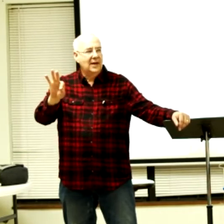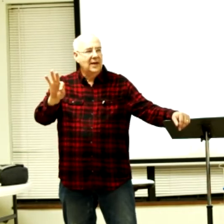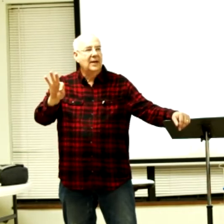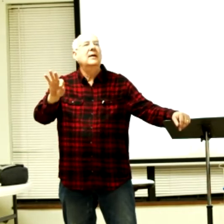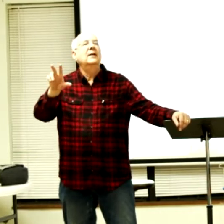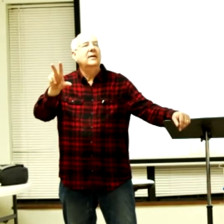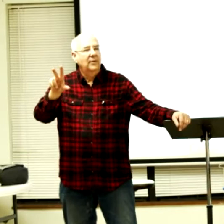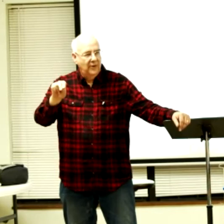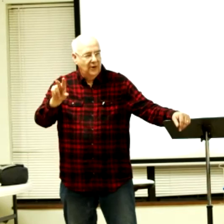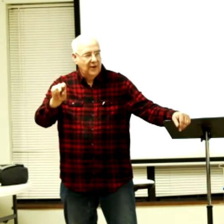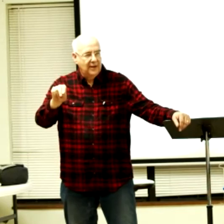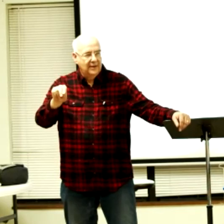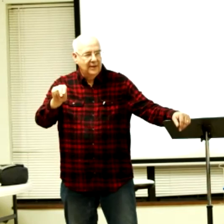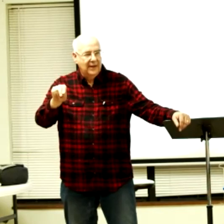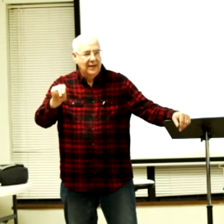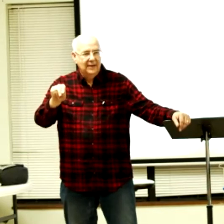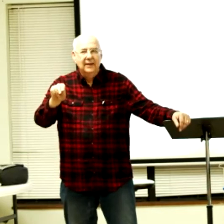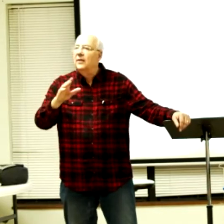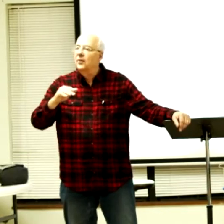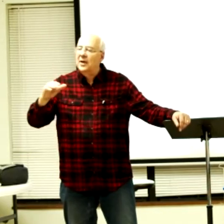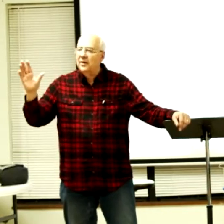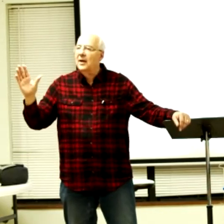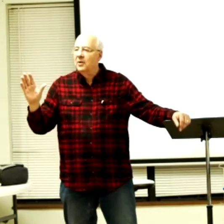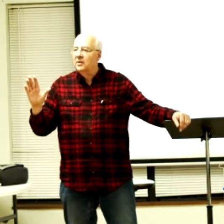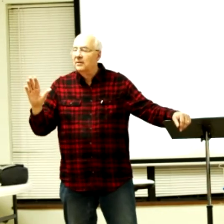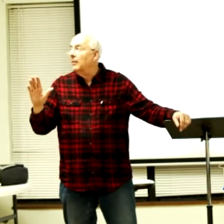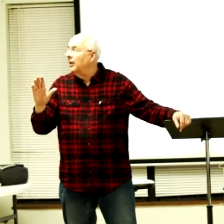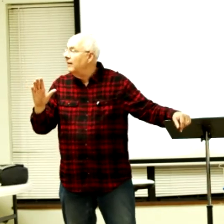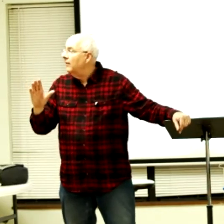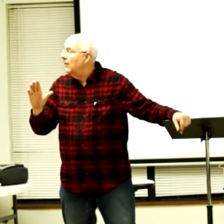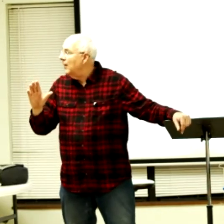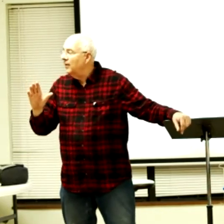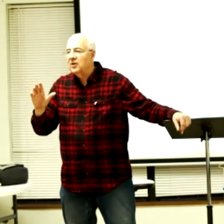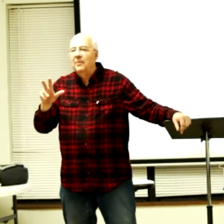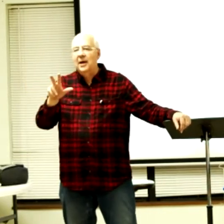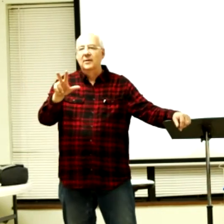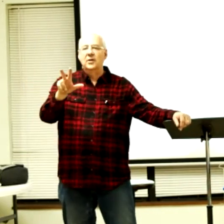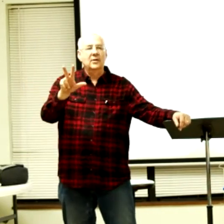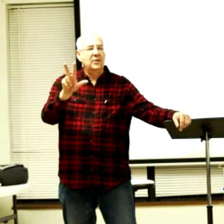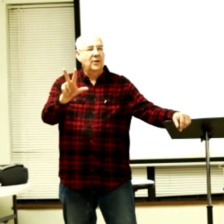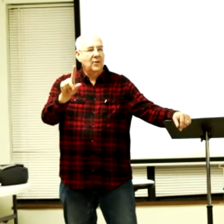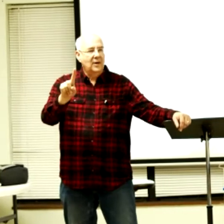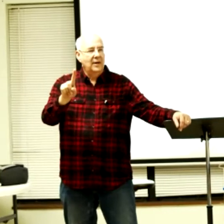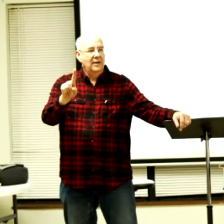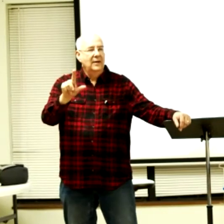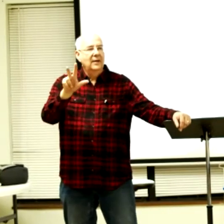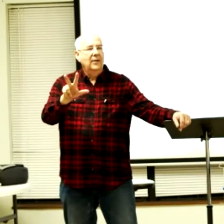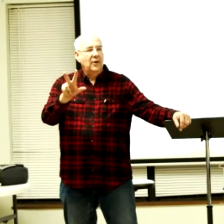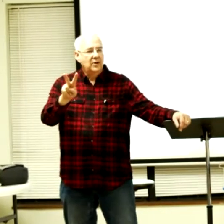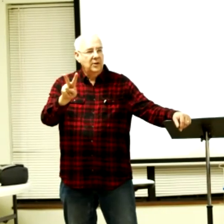29, 30, okay? Then the rest of the numbers, I believe, all follow the same pattern. So it's 31,